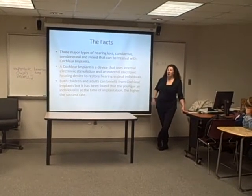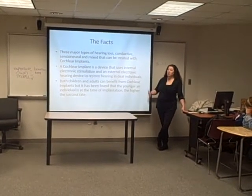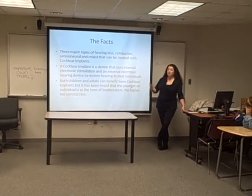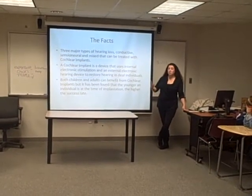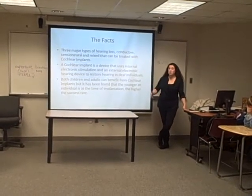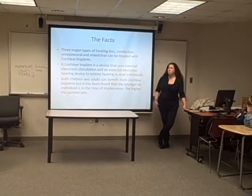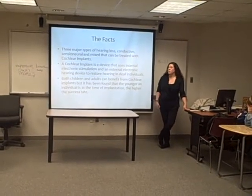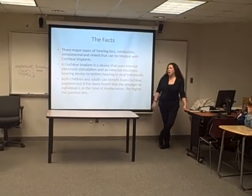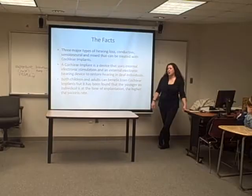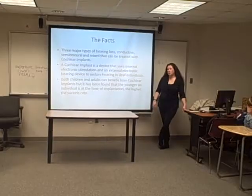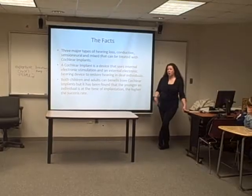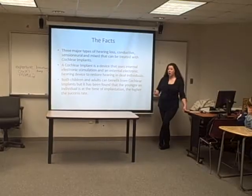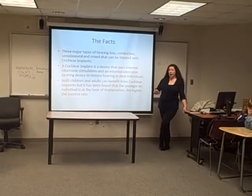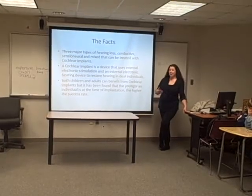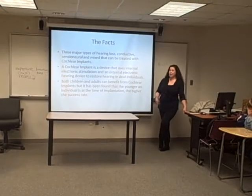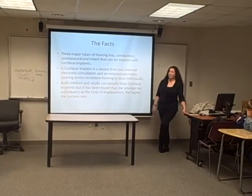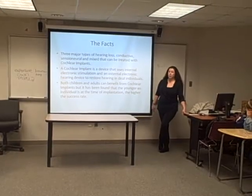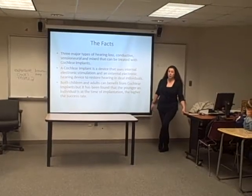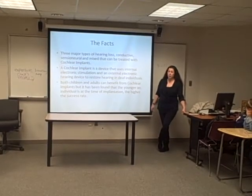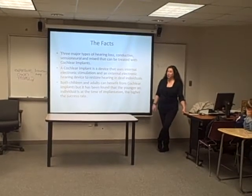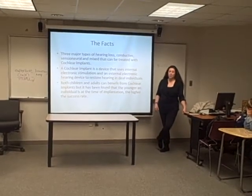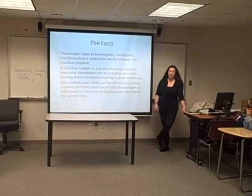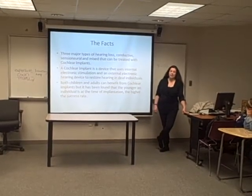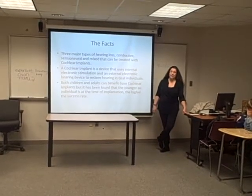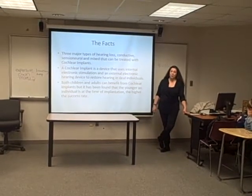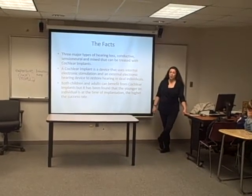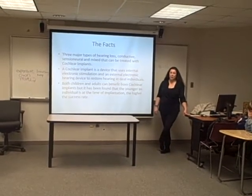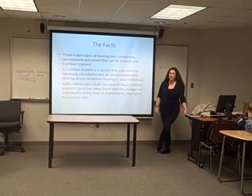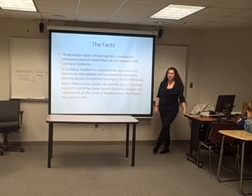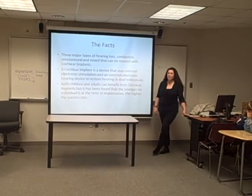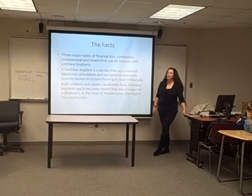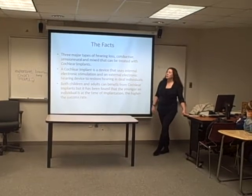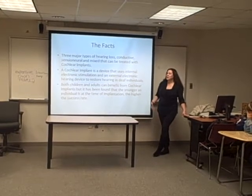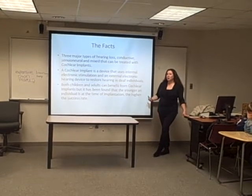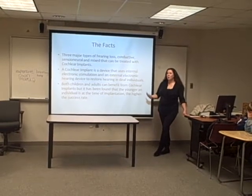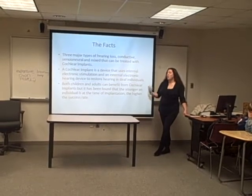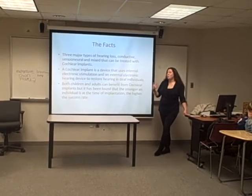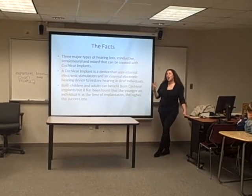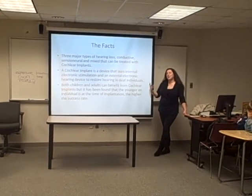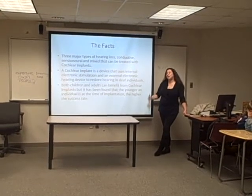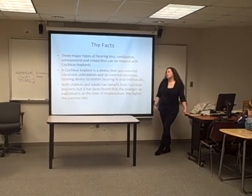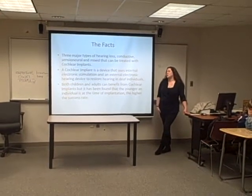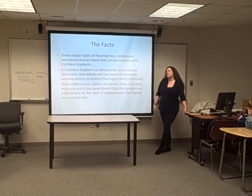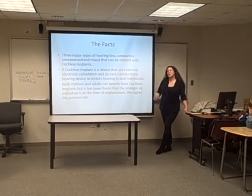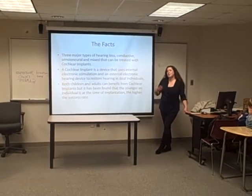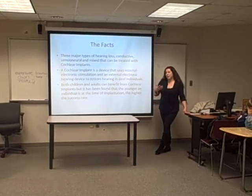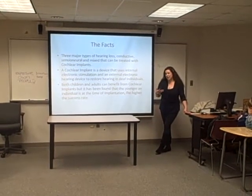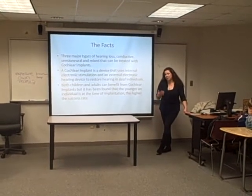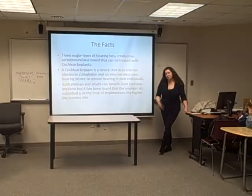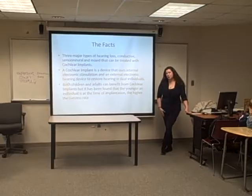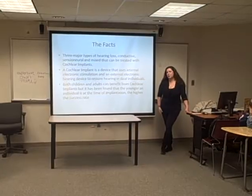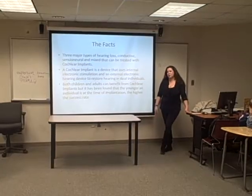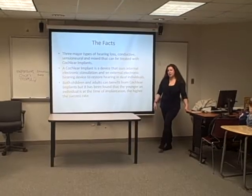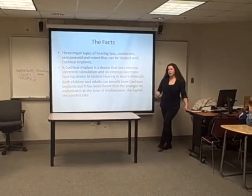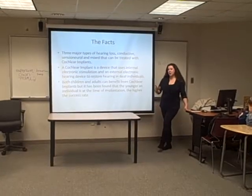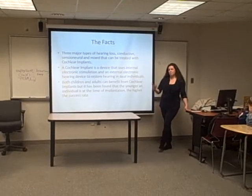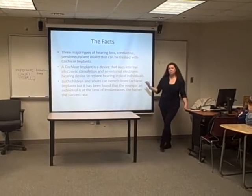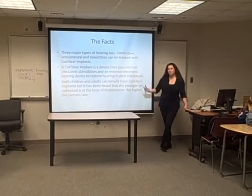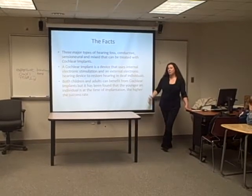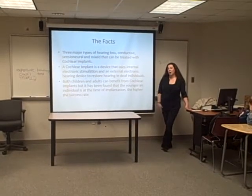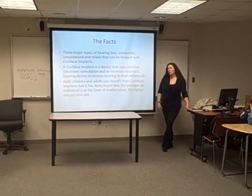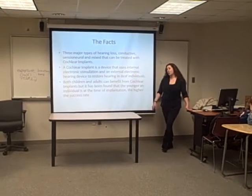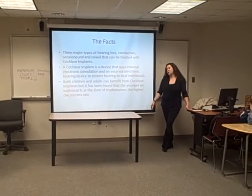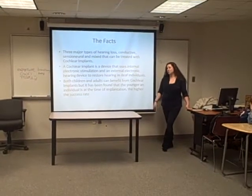I know a lot of deaf people that are candidates for cochlear implants, they don't want them. My decision was, if I can give her the ability to